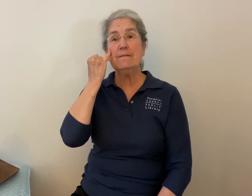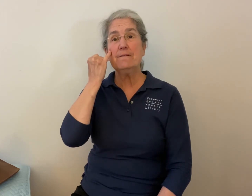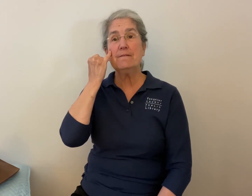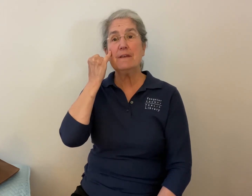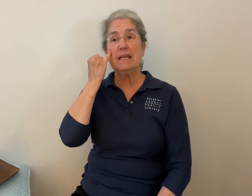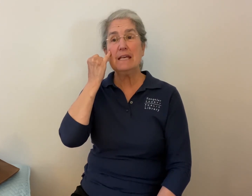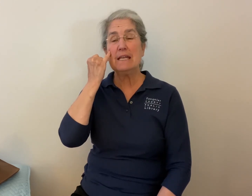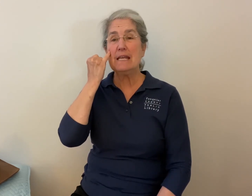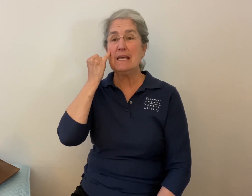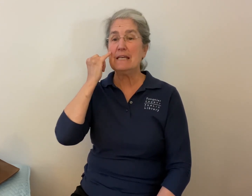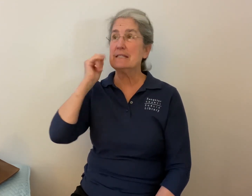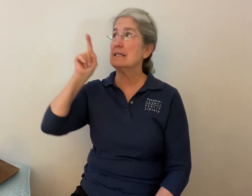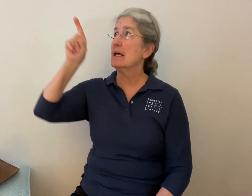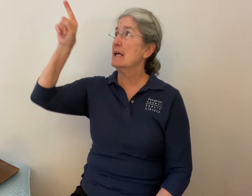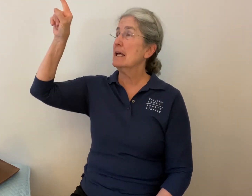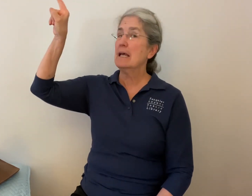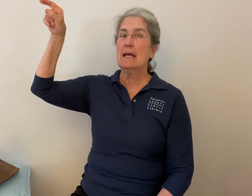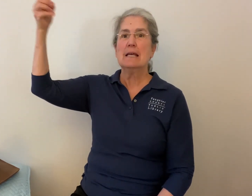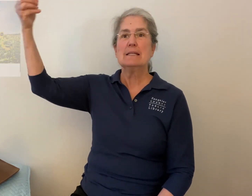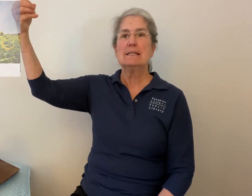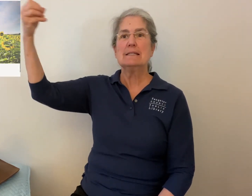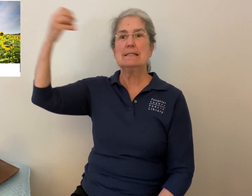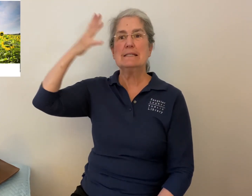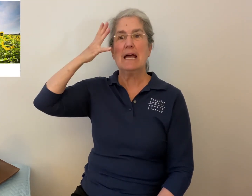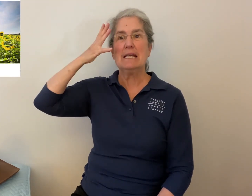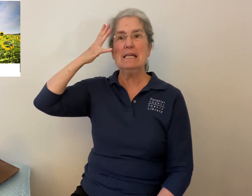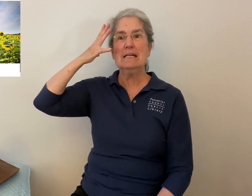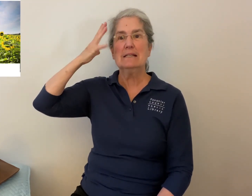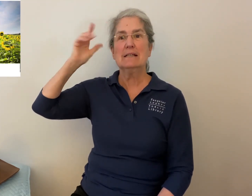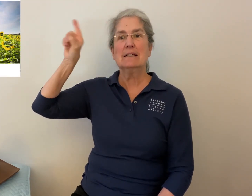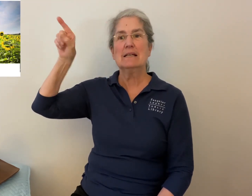if it is sunny